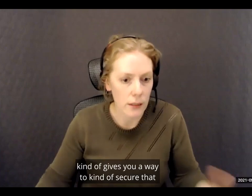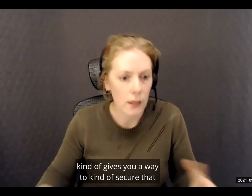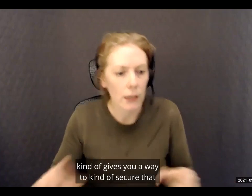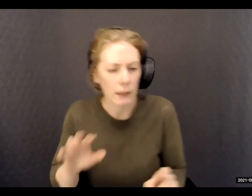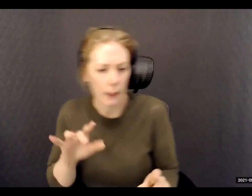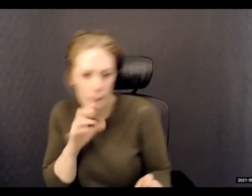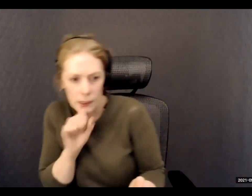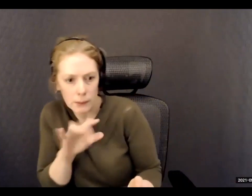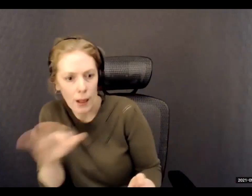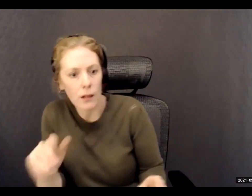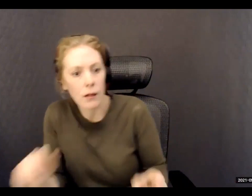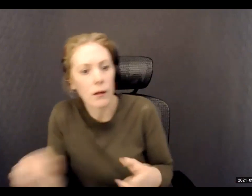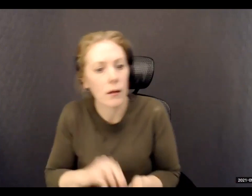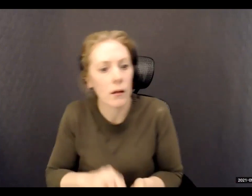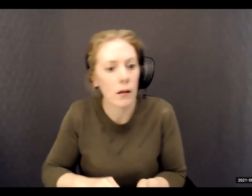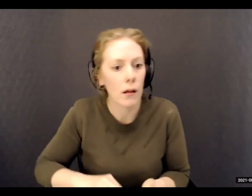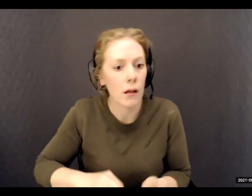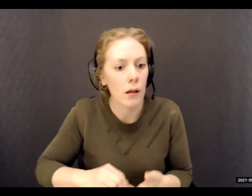secure that.